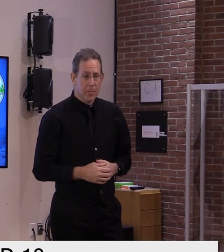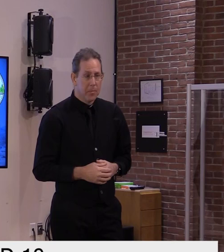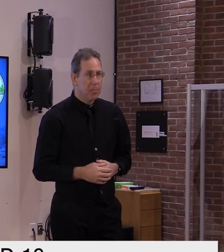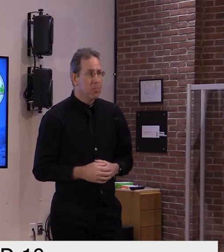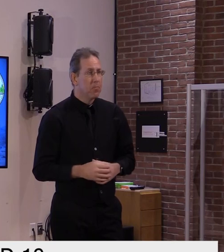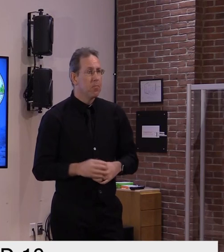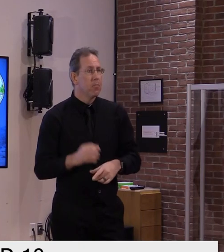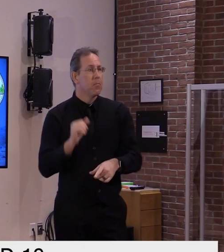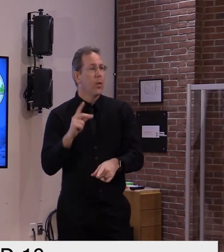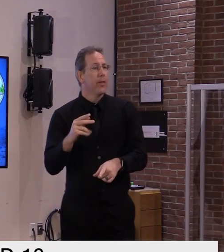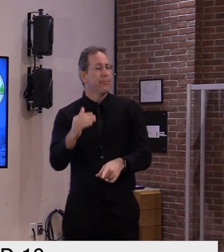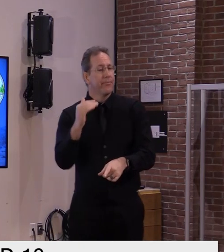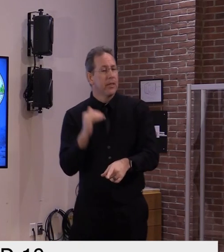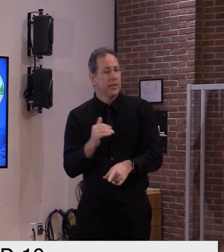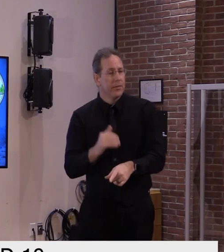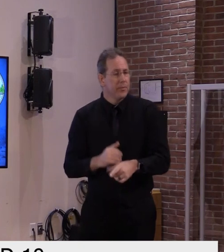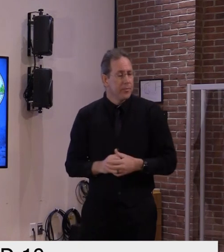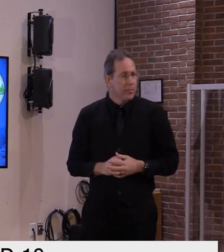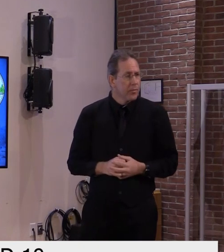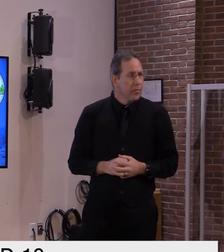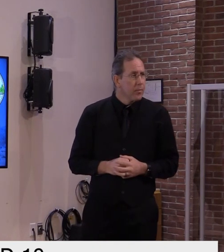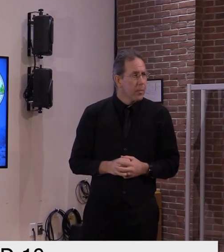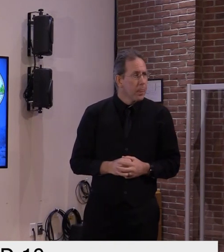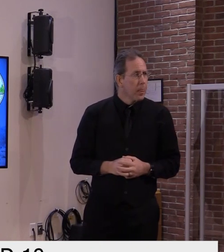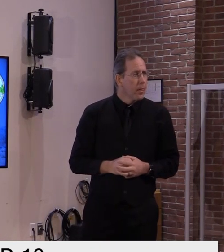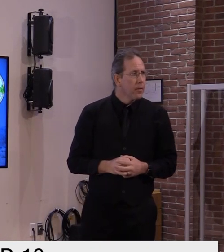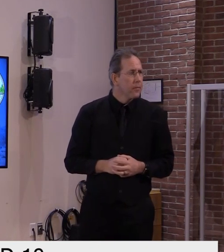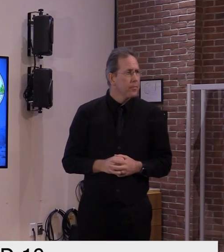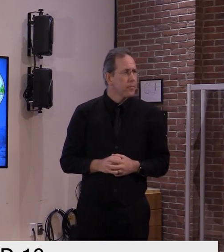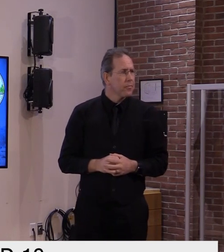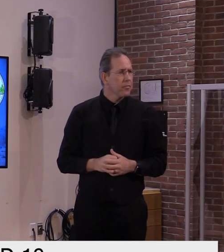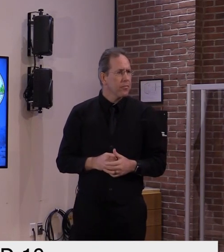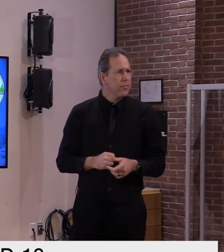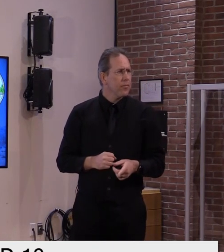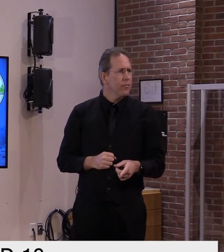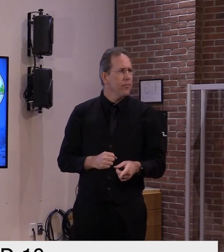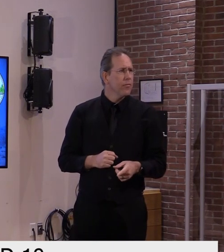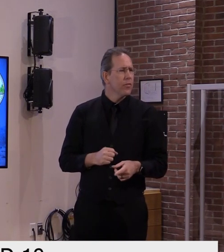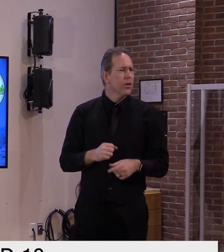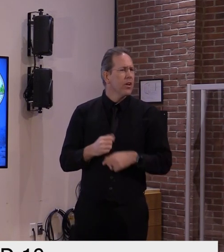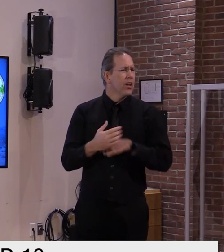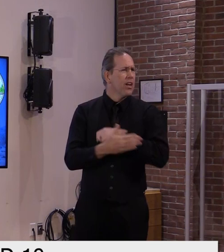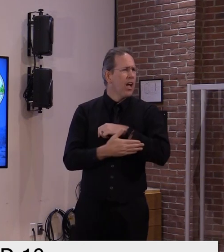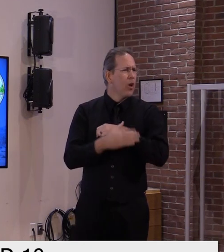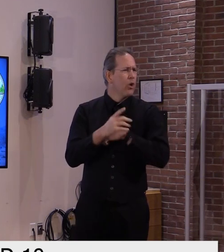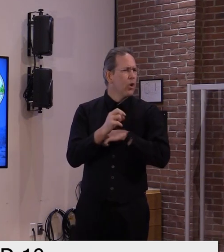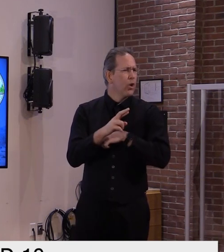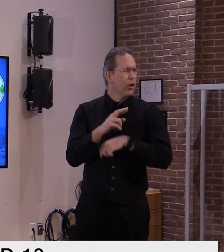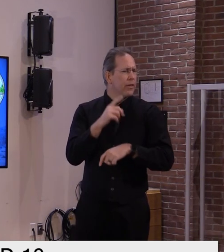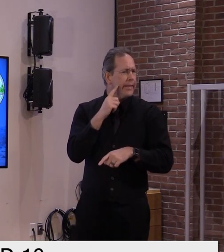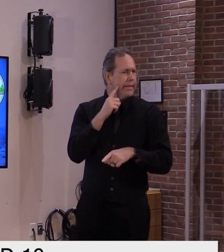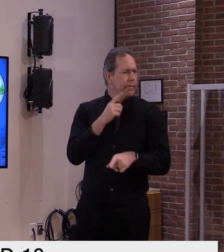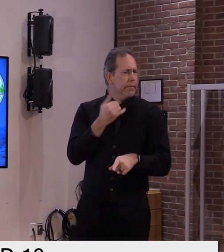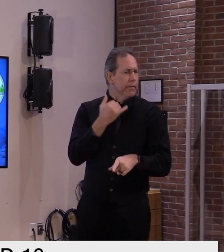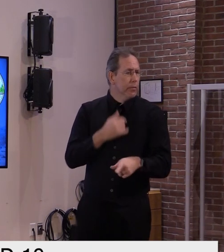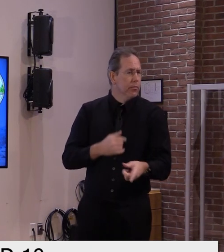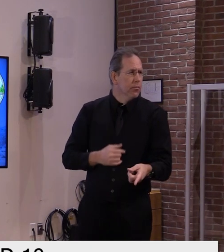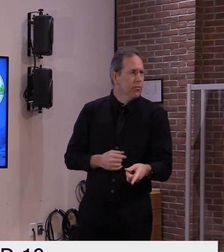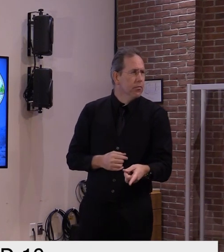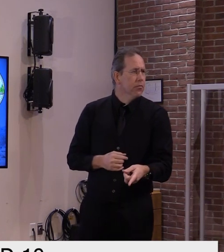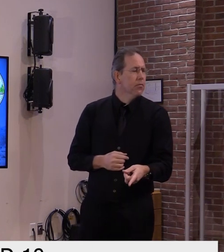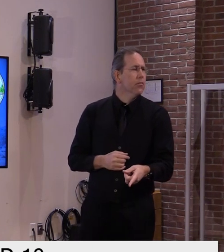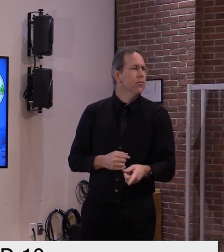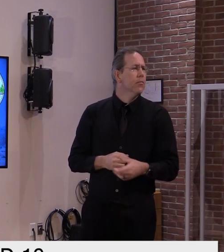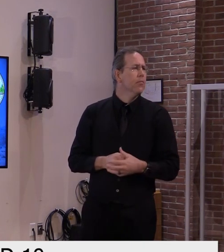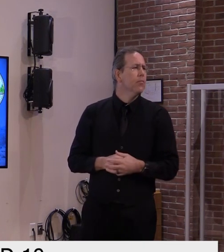Thanks, Rebecca. Good afternoon, Governor. I understand that the legislature has not funded requests for riot